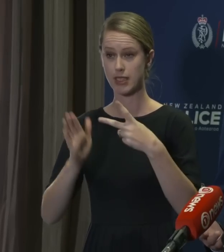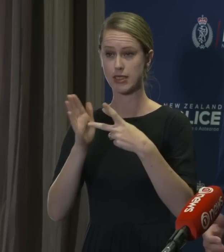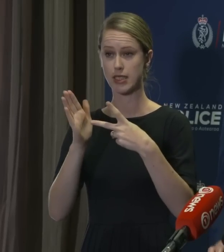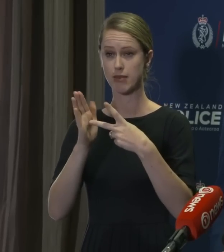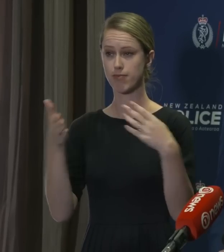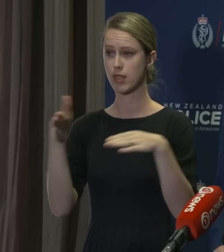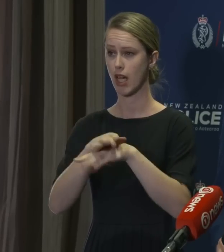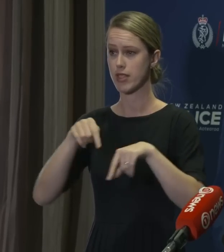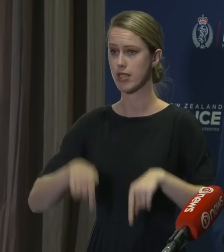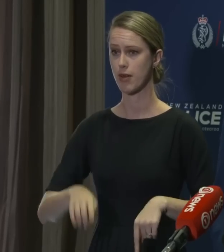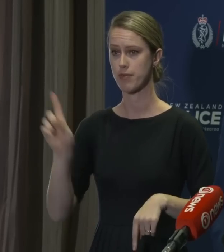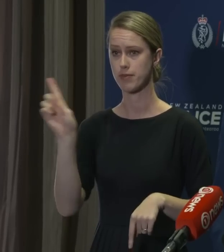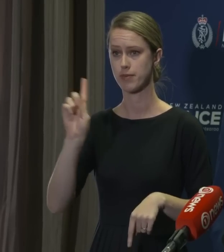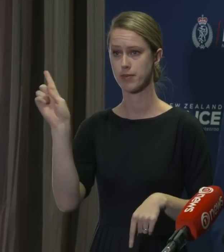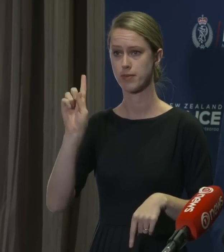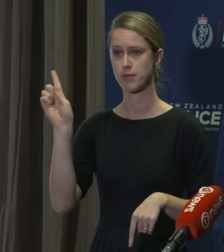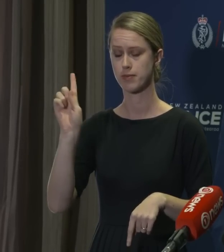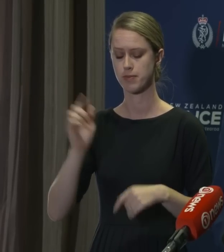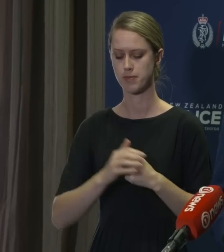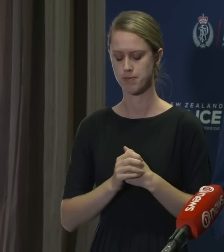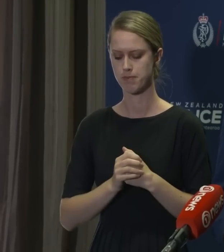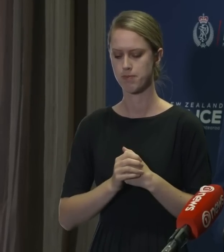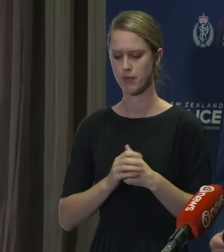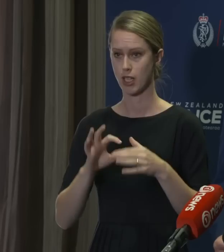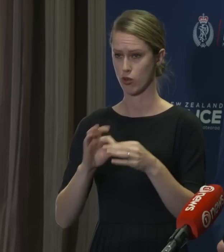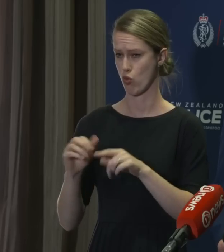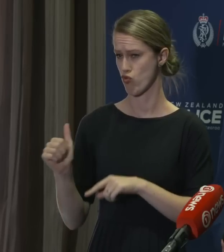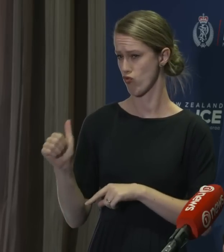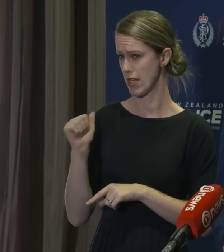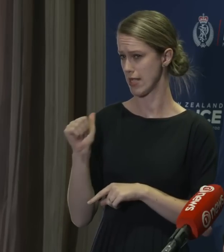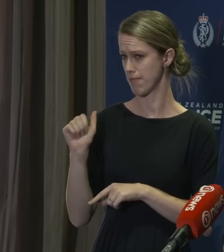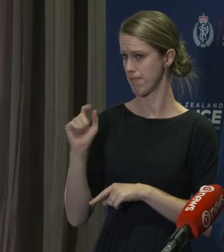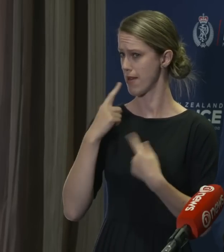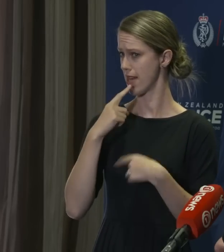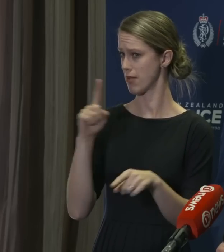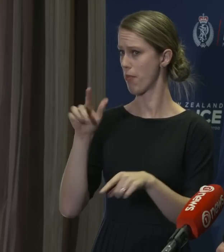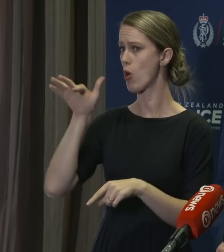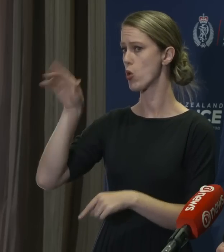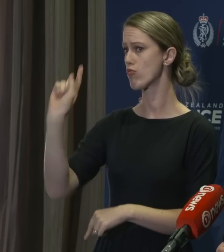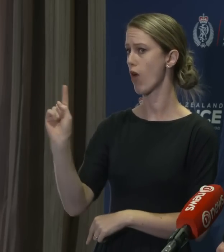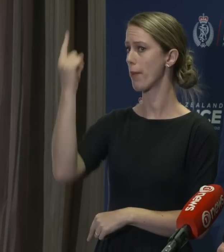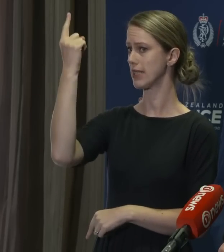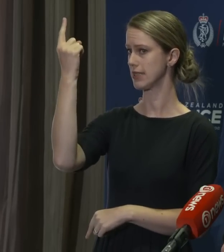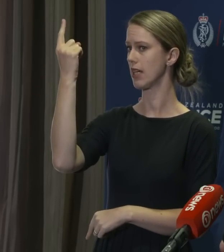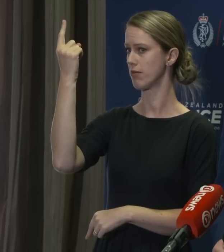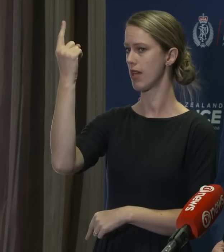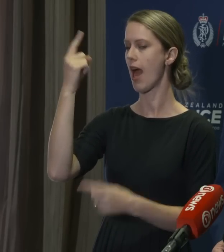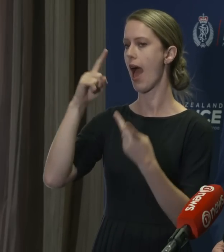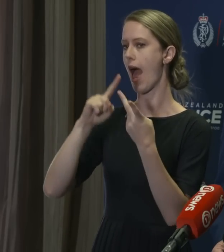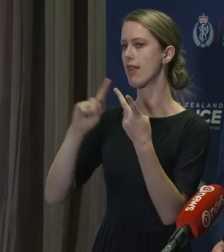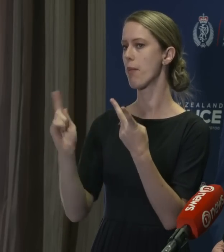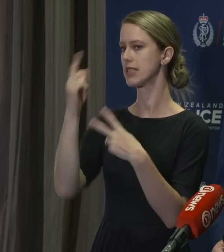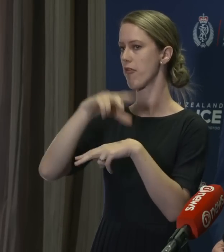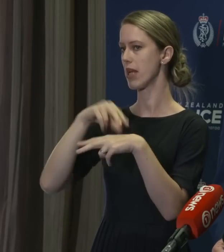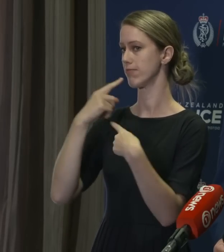want to talk to is in relation to the very recent announcement by the Prime Minister and the Minister of